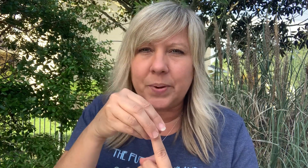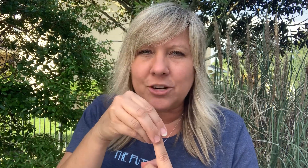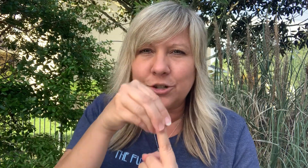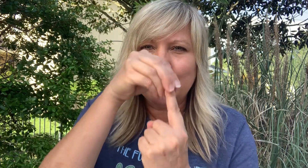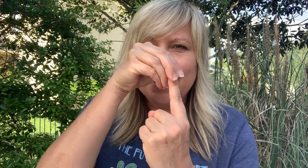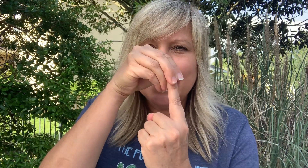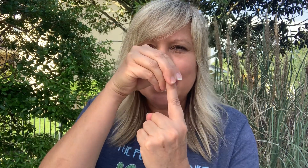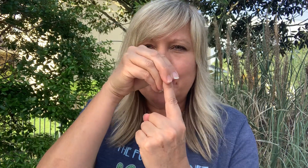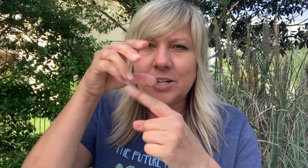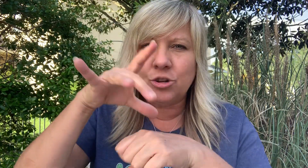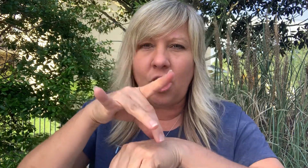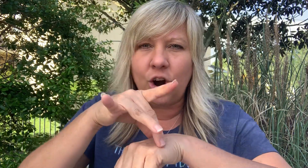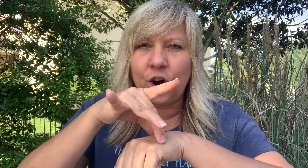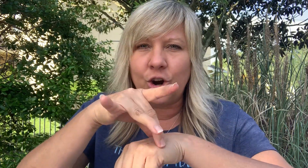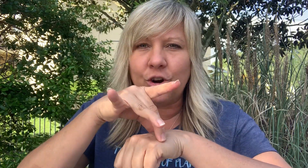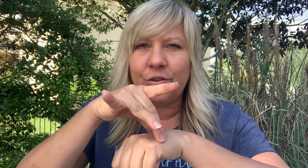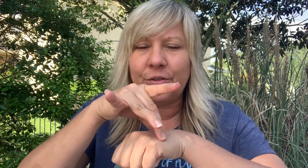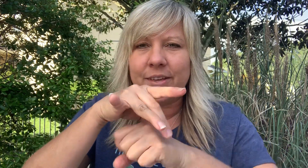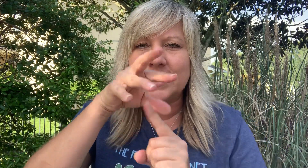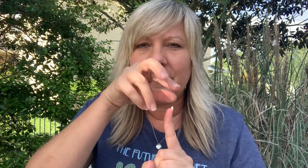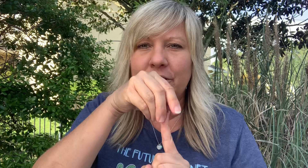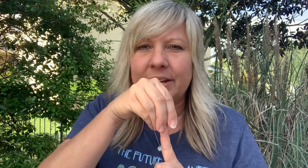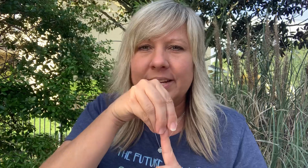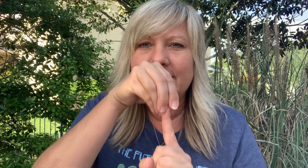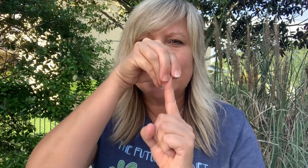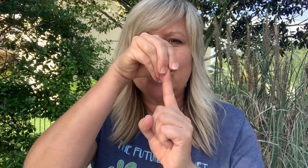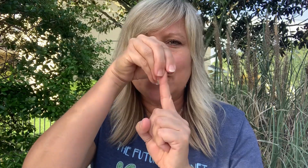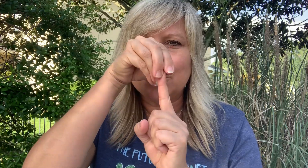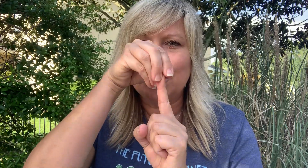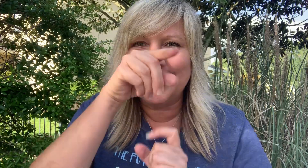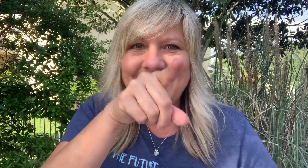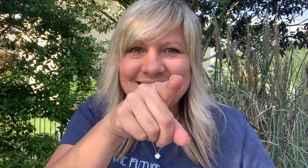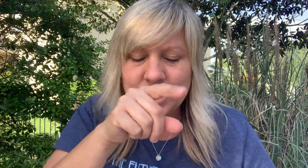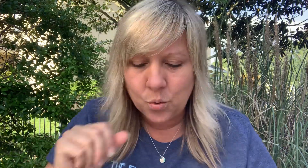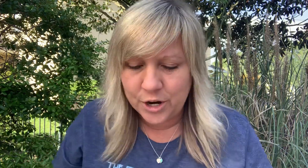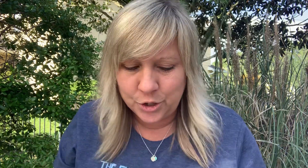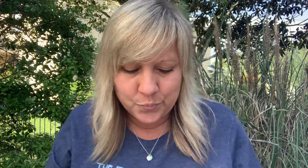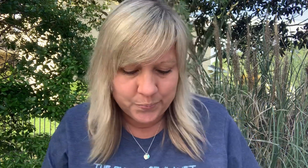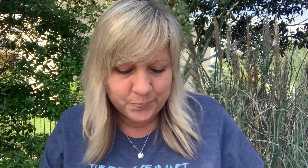Special, special. Our Earth is very special, and so are you.